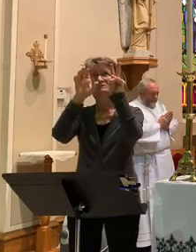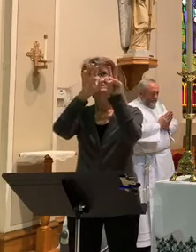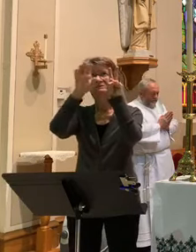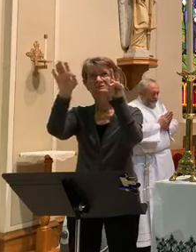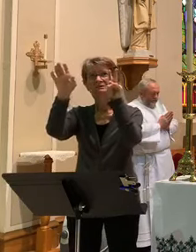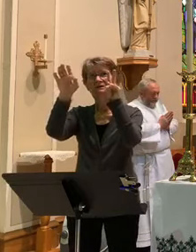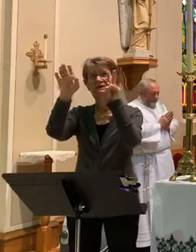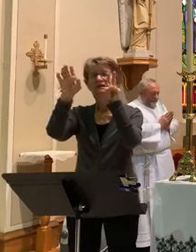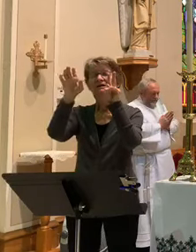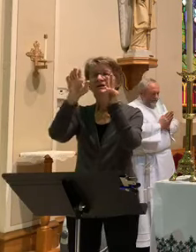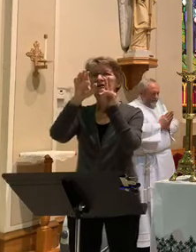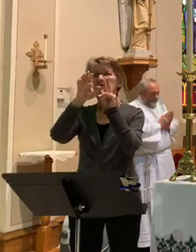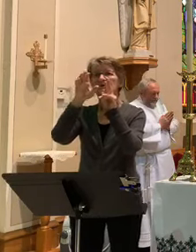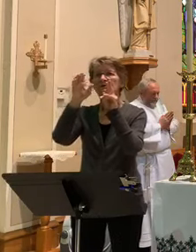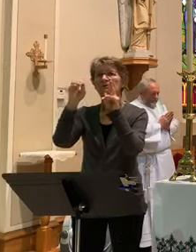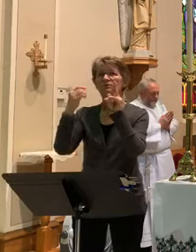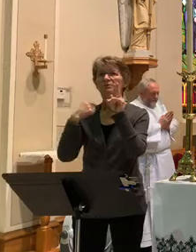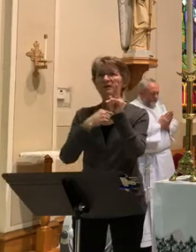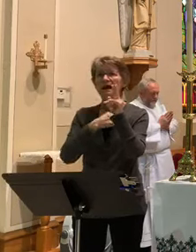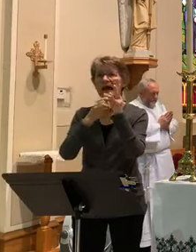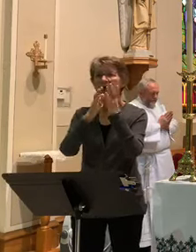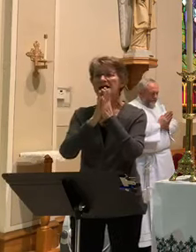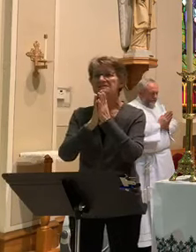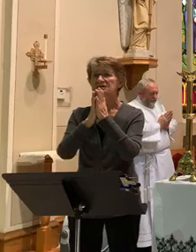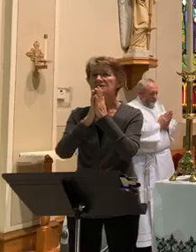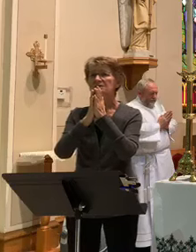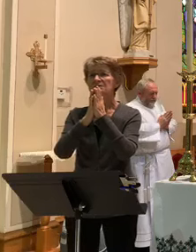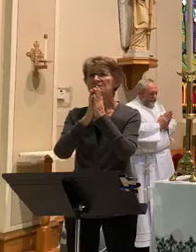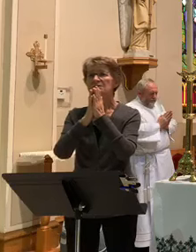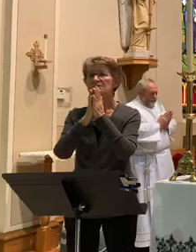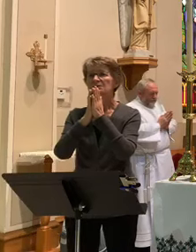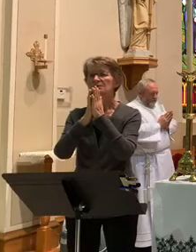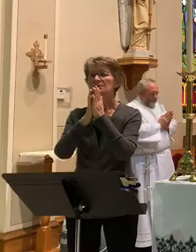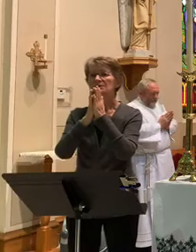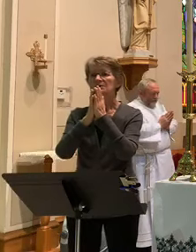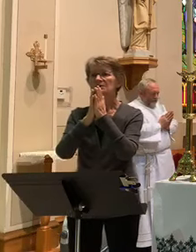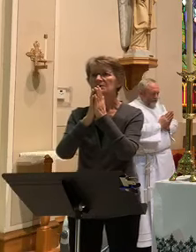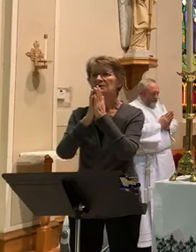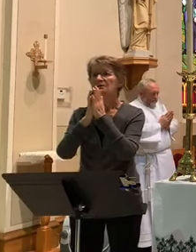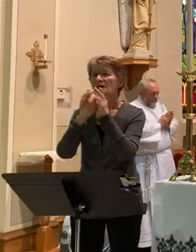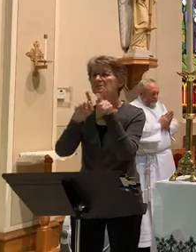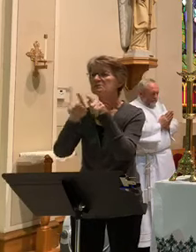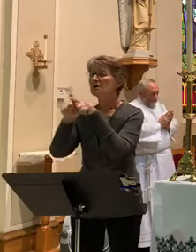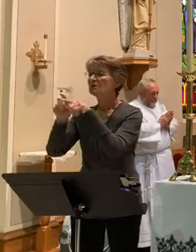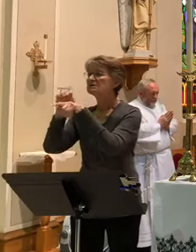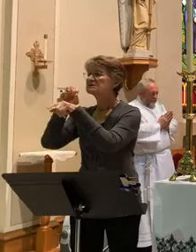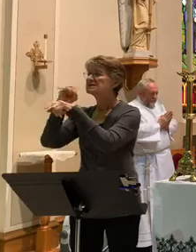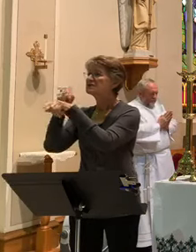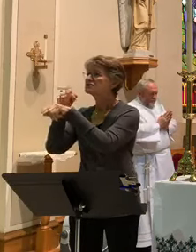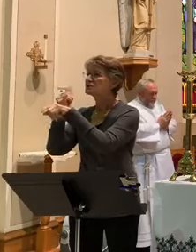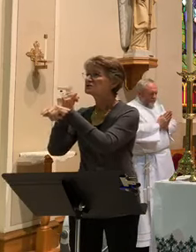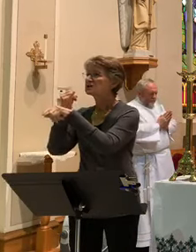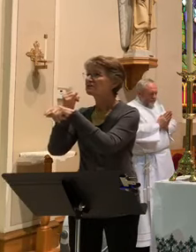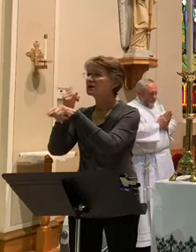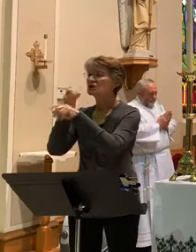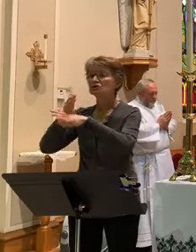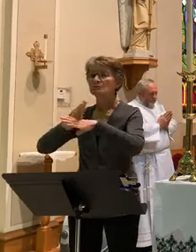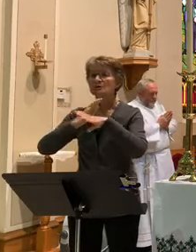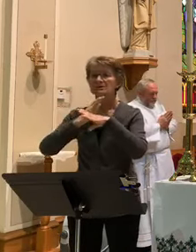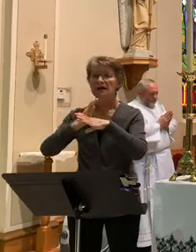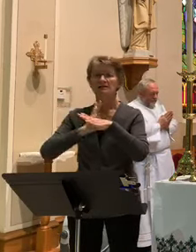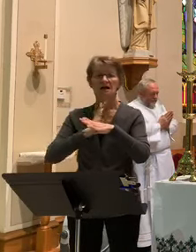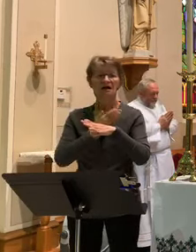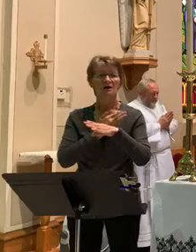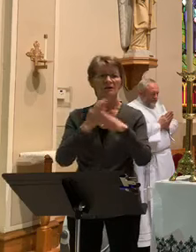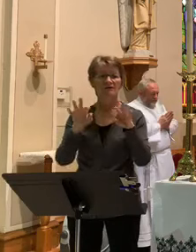poor sinners. And we ask you, dear Holy Saint Joseph, as you protected the Holy Family,